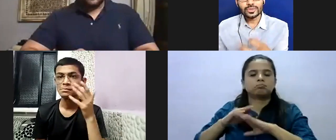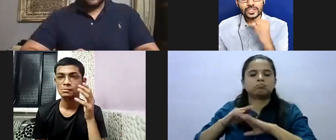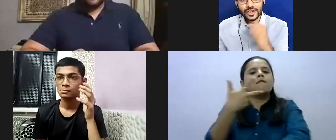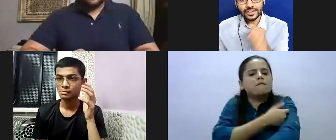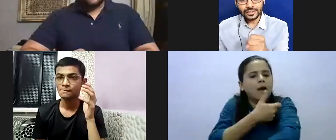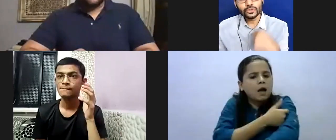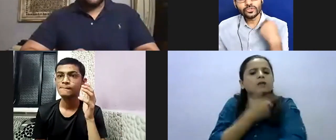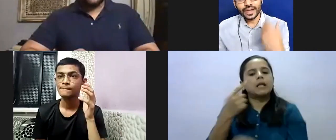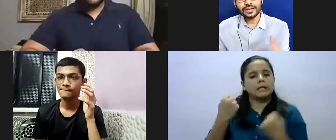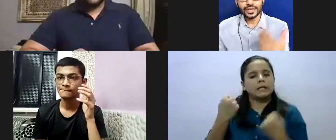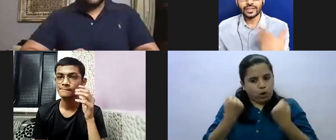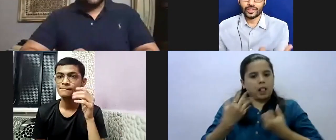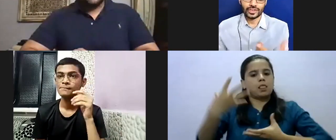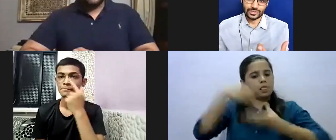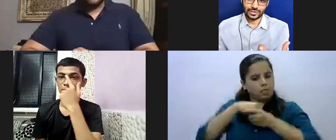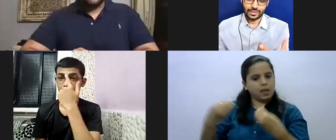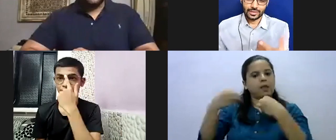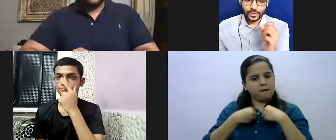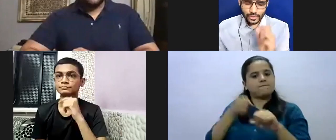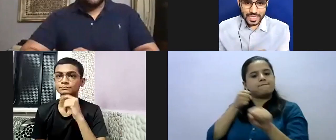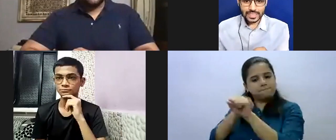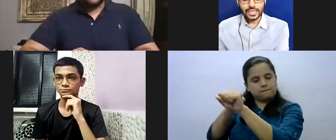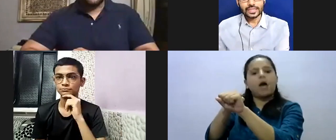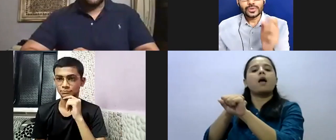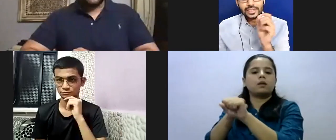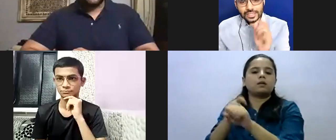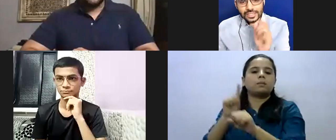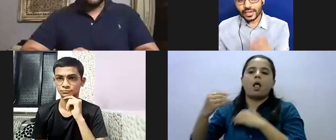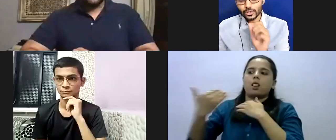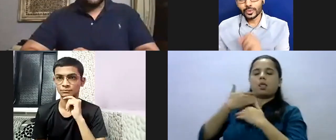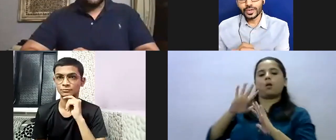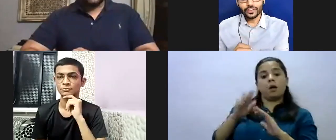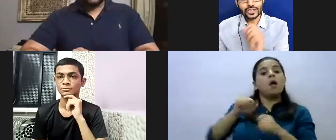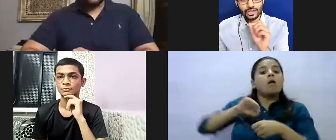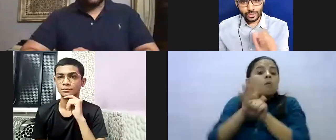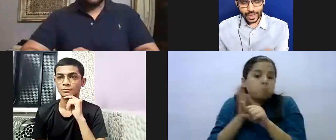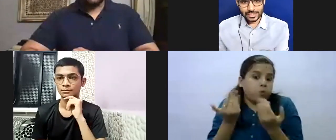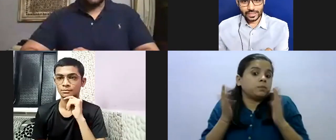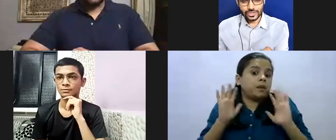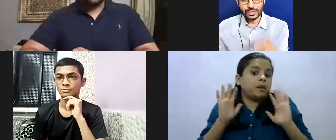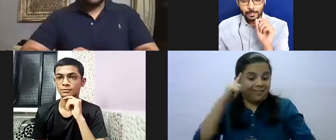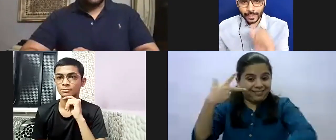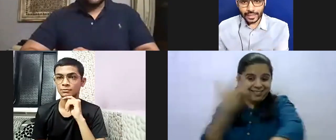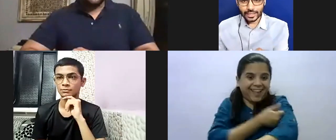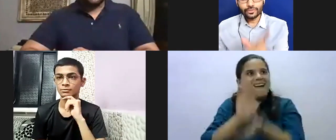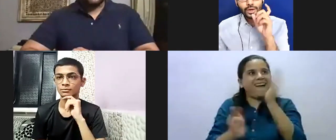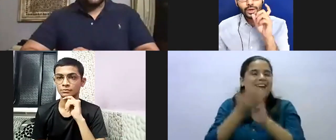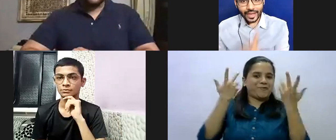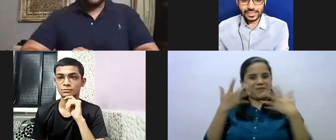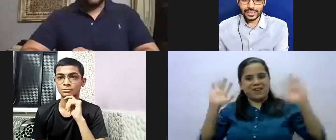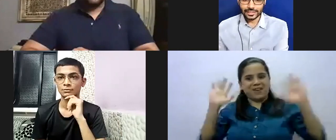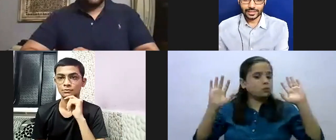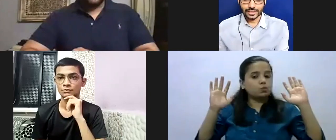you strength to fight the infection, which means that you can still get COVID infection after vaccination. But if you